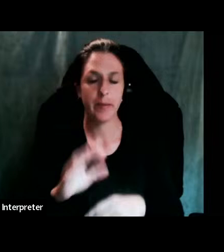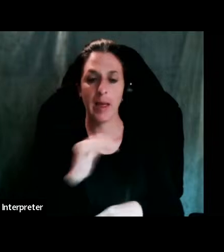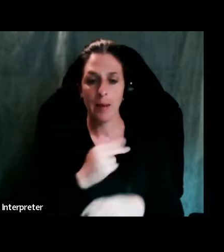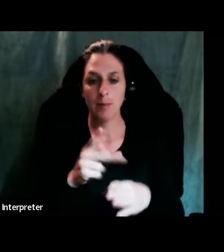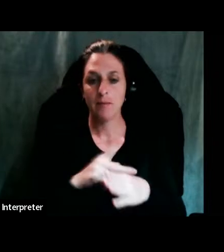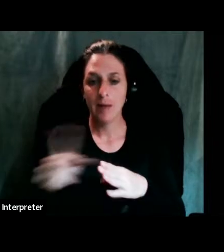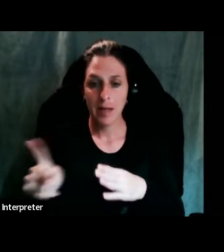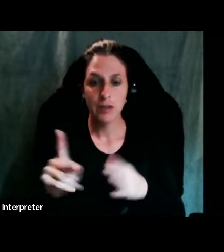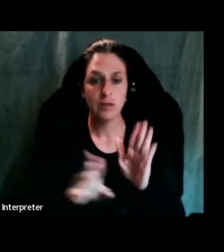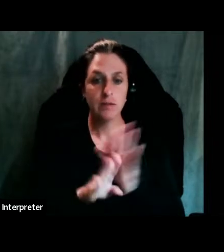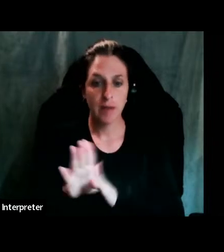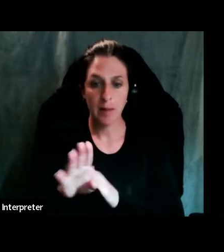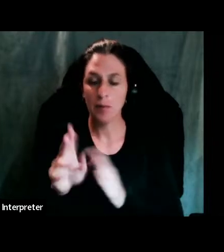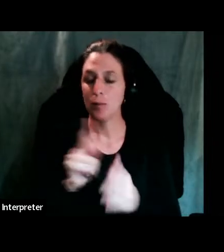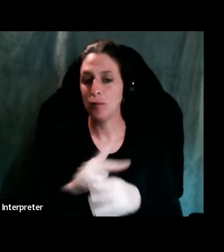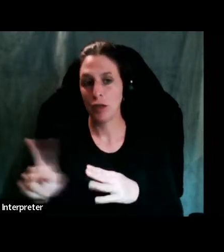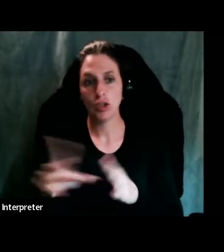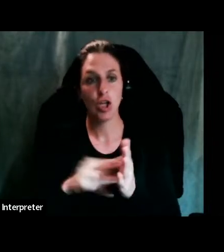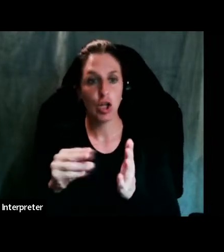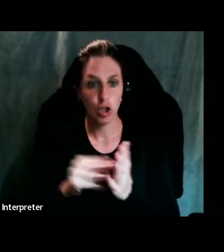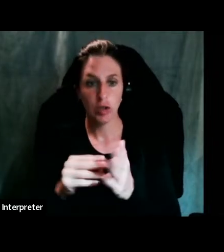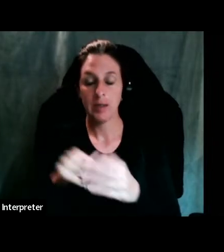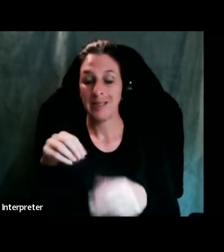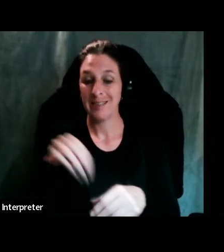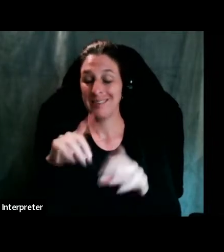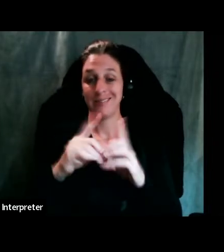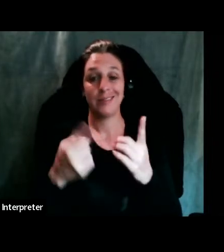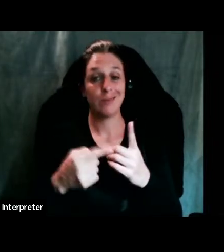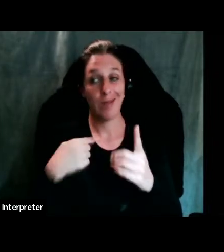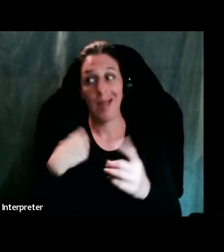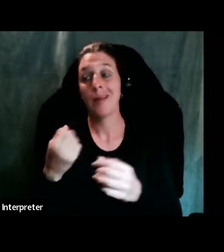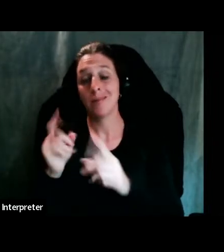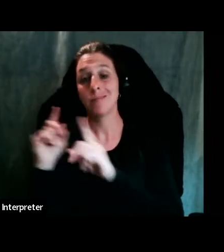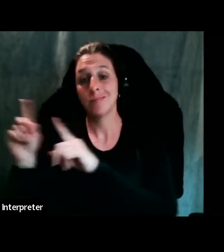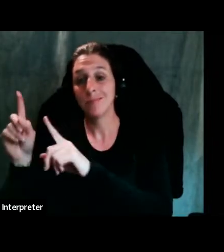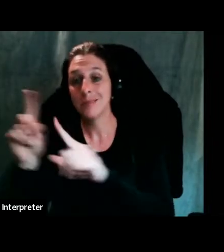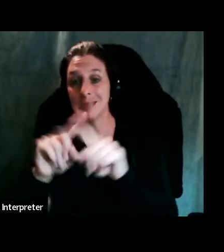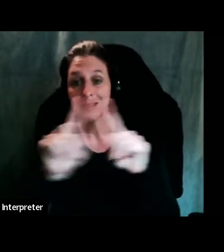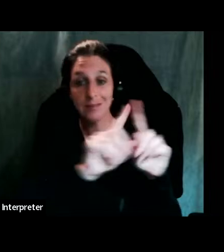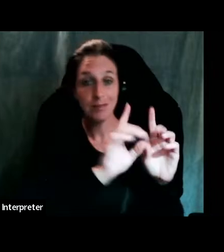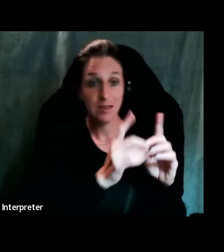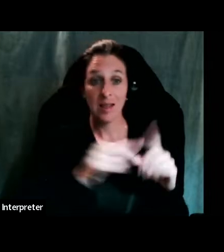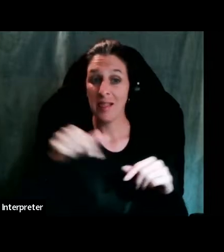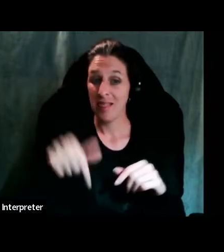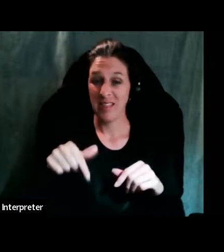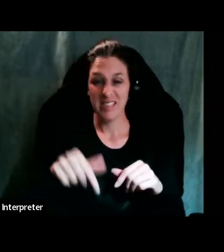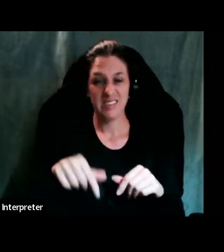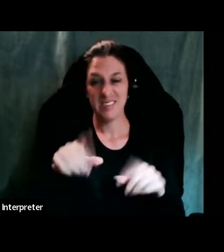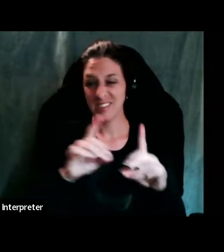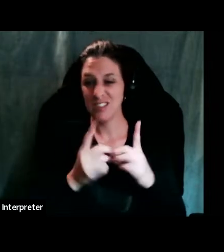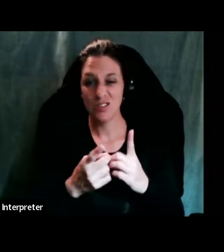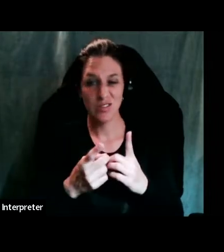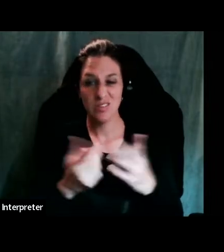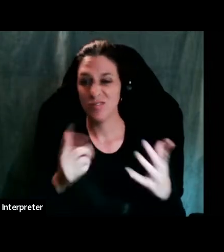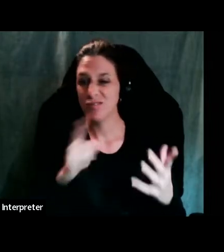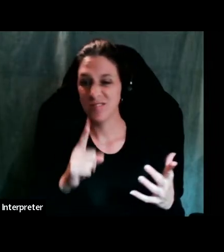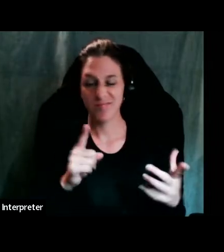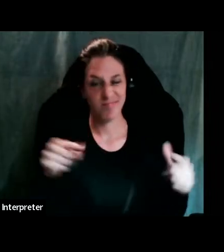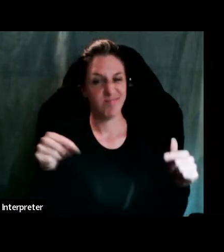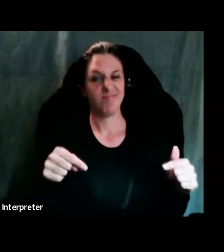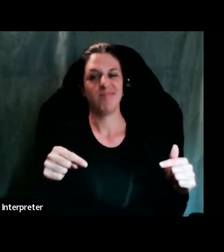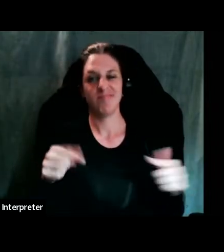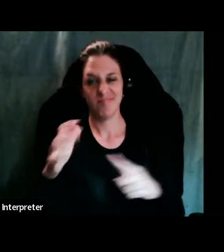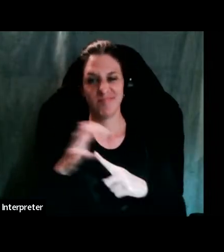in this district, and I've been a part of a number of districts. This, again, when I talk about this district being the show, this is another example. I